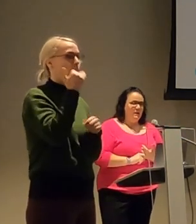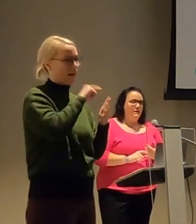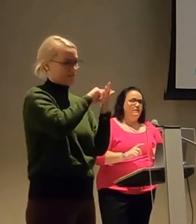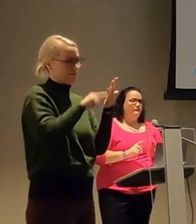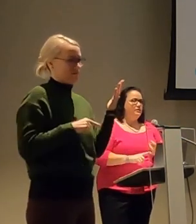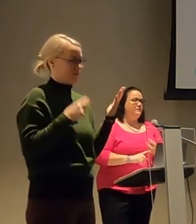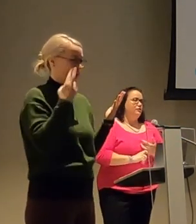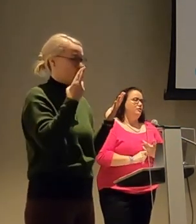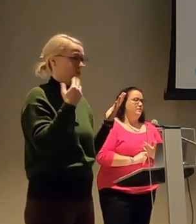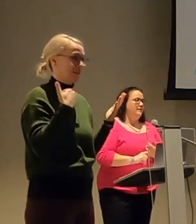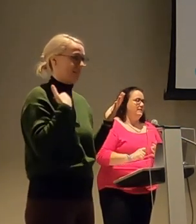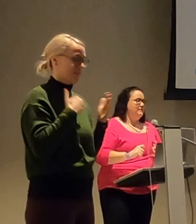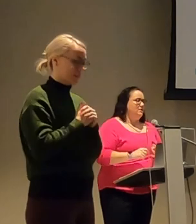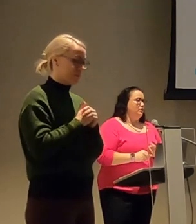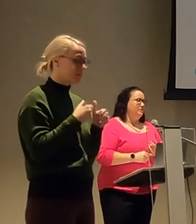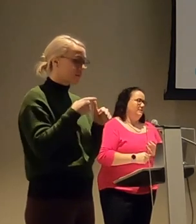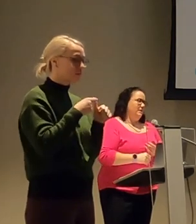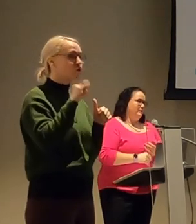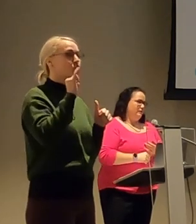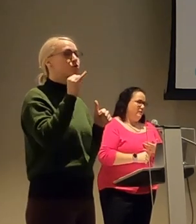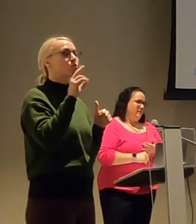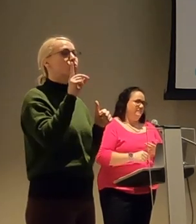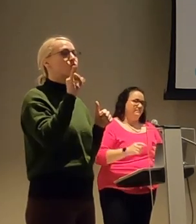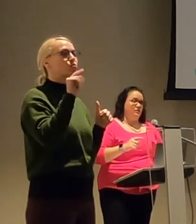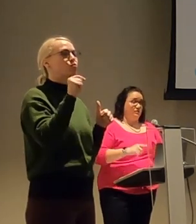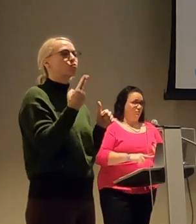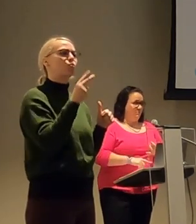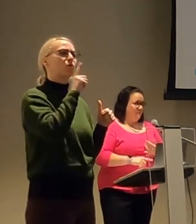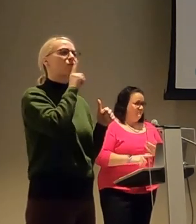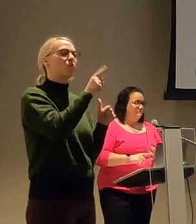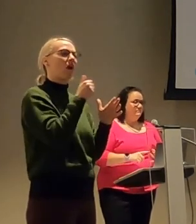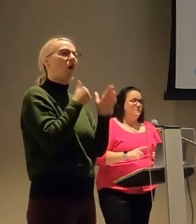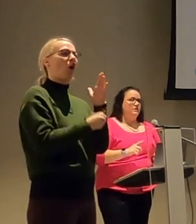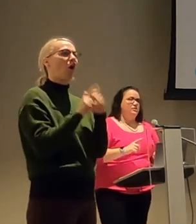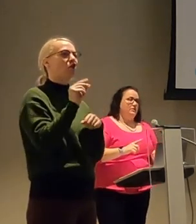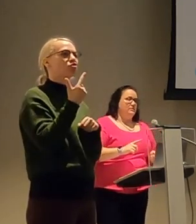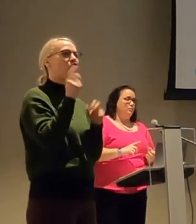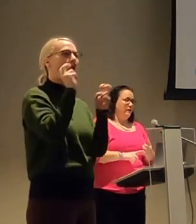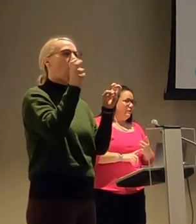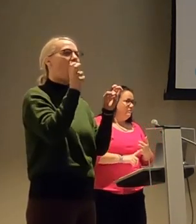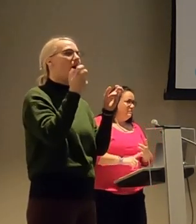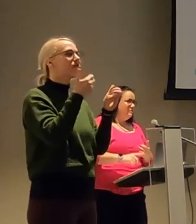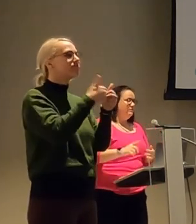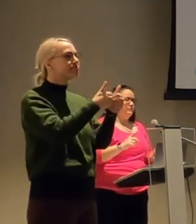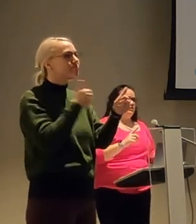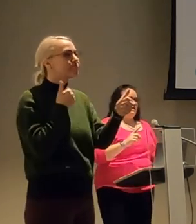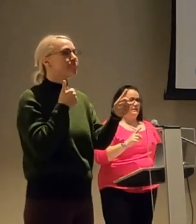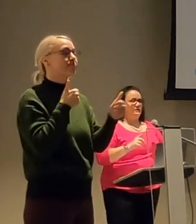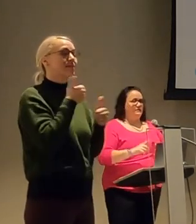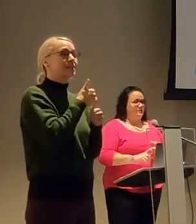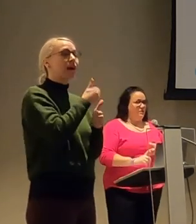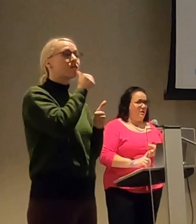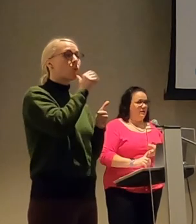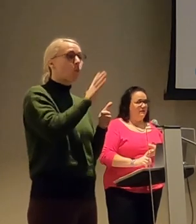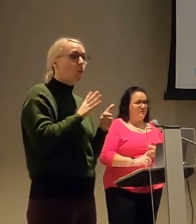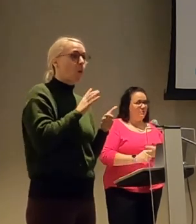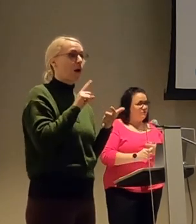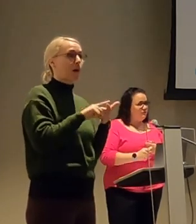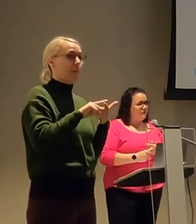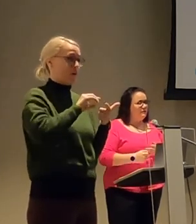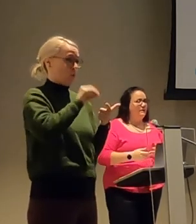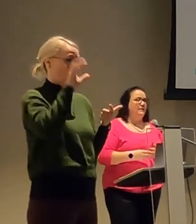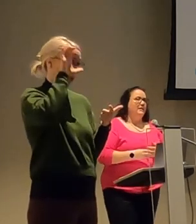reasons. First of all, Judith is the ultimate underdog. She's a woman, she is a widow, she is young